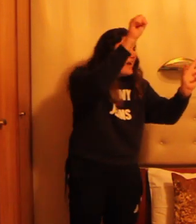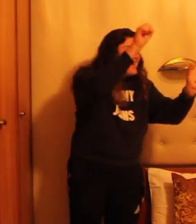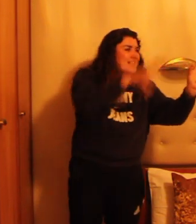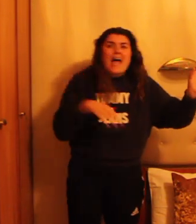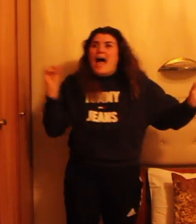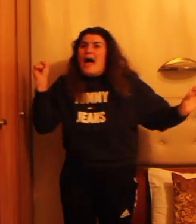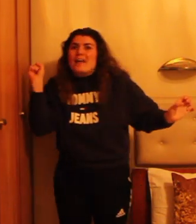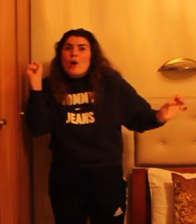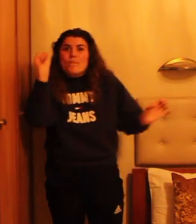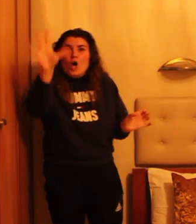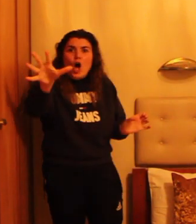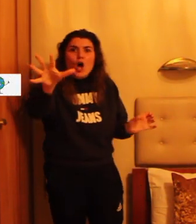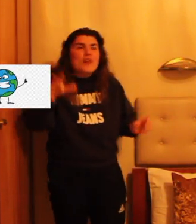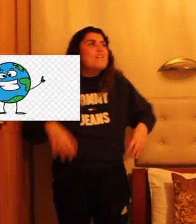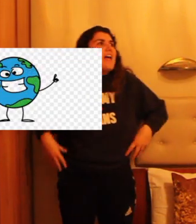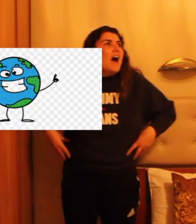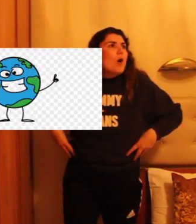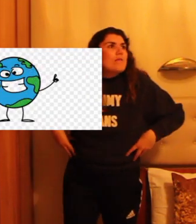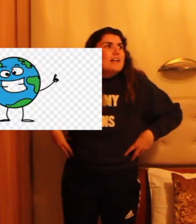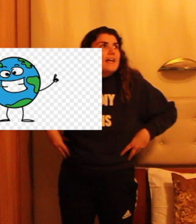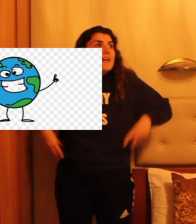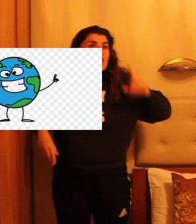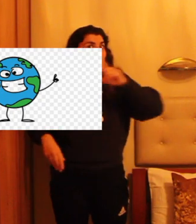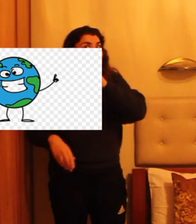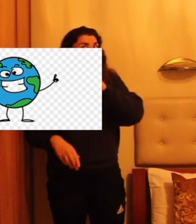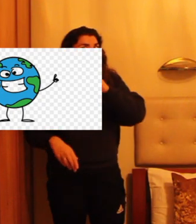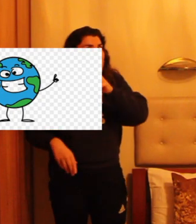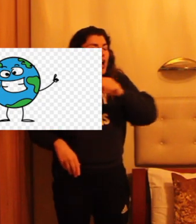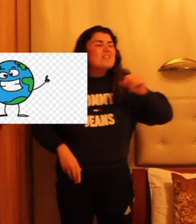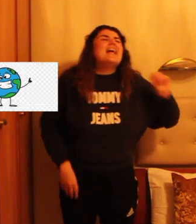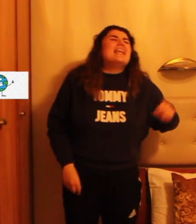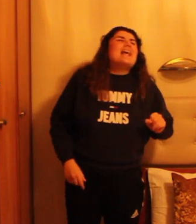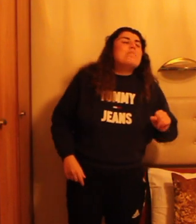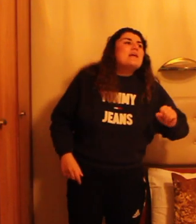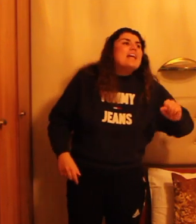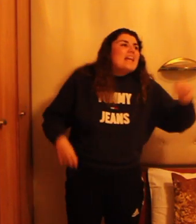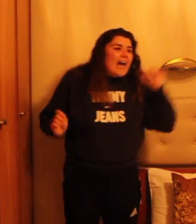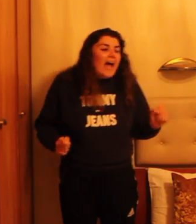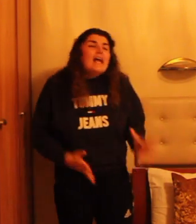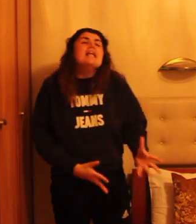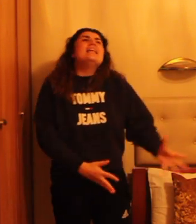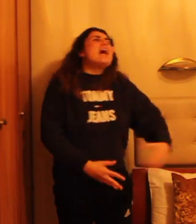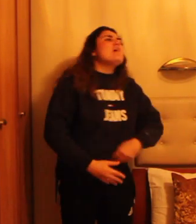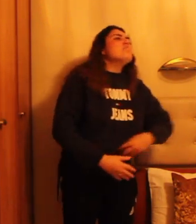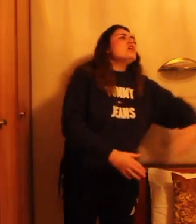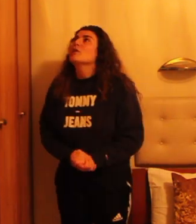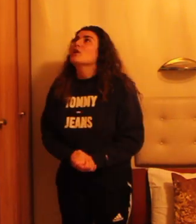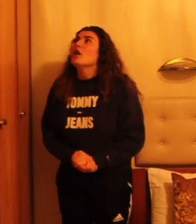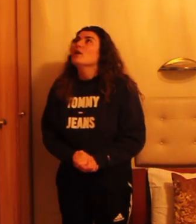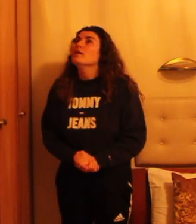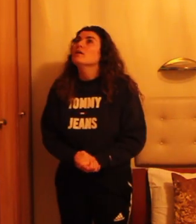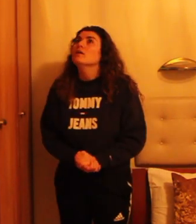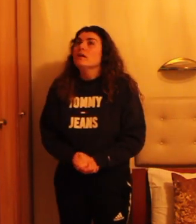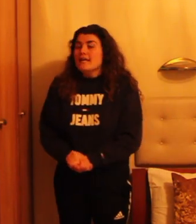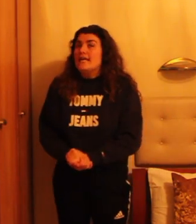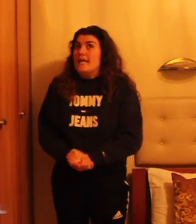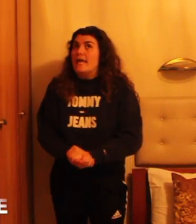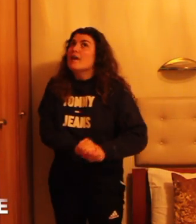it and put Earth in there. Are we ready? So it originally goes, let it be, let it be. I'm going to go, let Earth